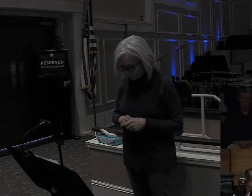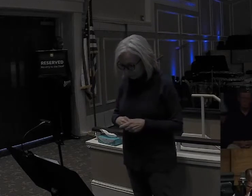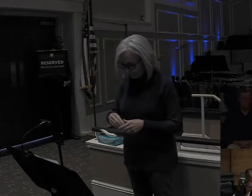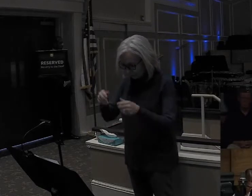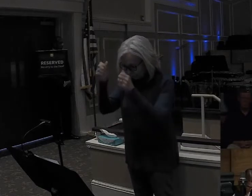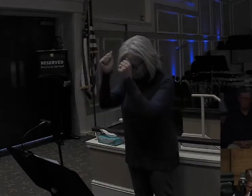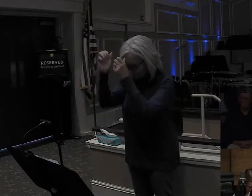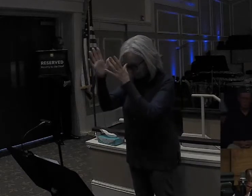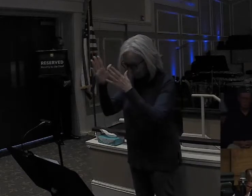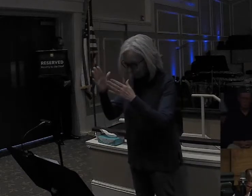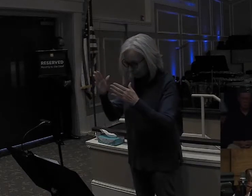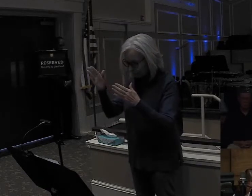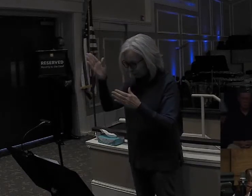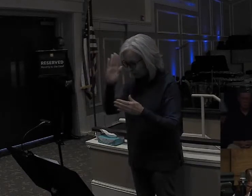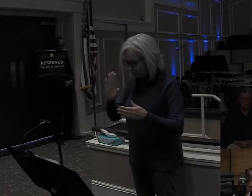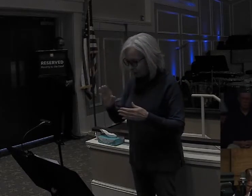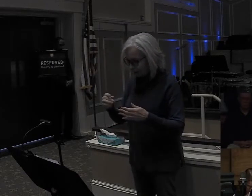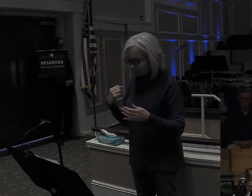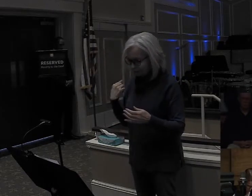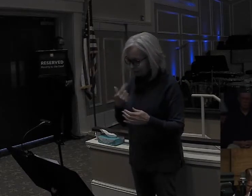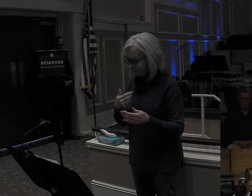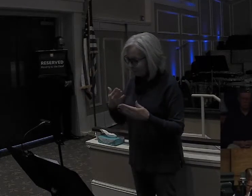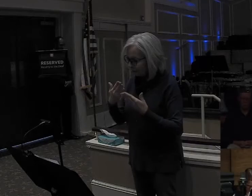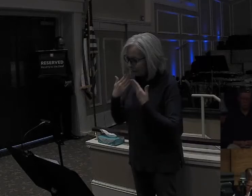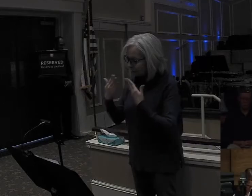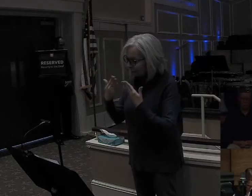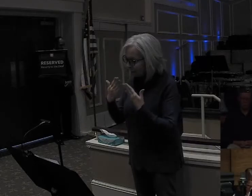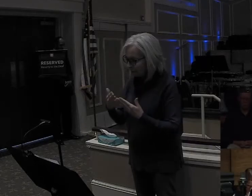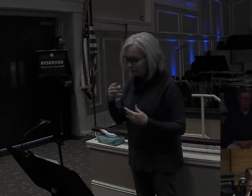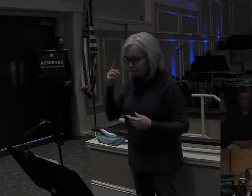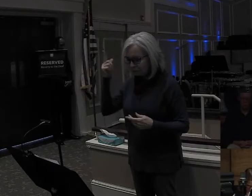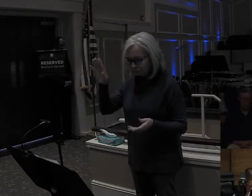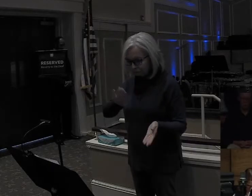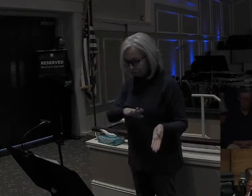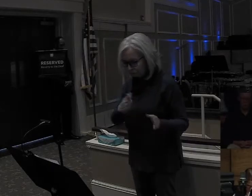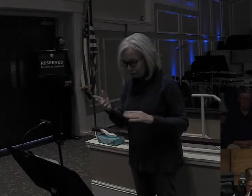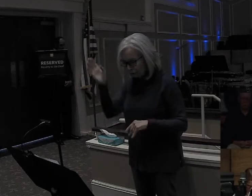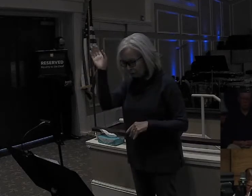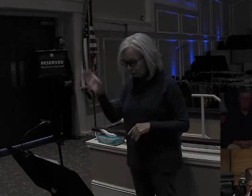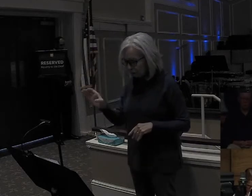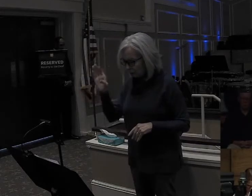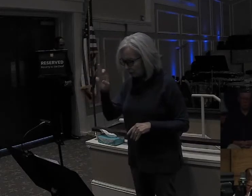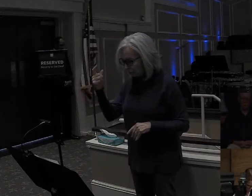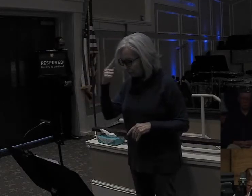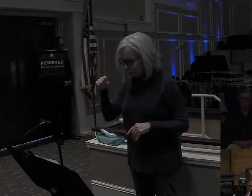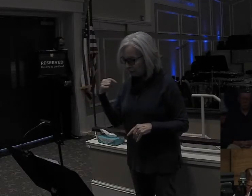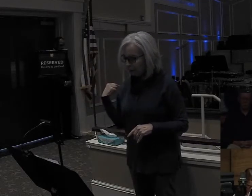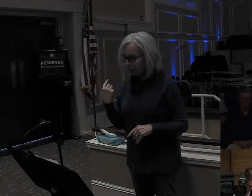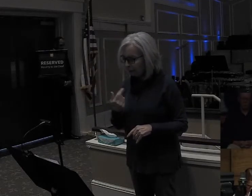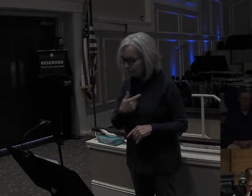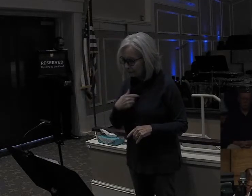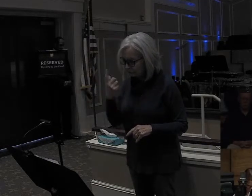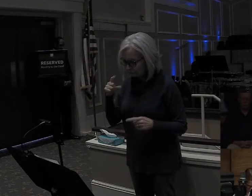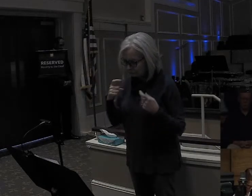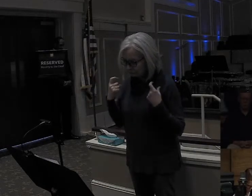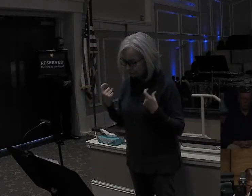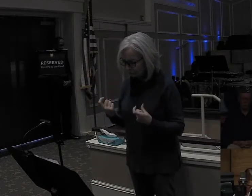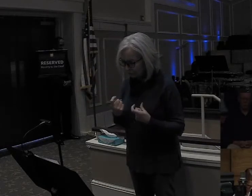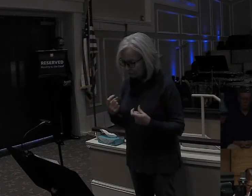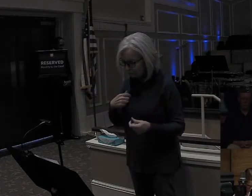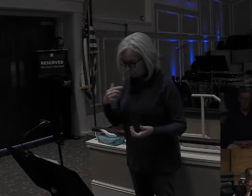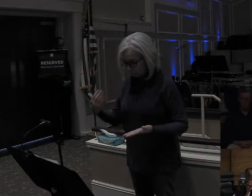Dear Heavenly Father, God, we are just so grateful for the fact that you have died on the cross for our sins and that you were raised to life and that we can have new life with